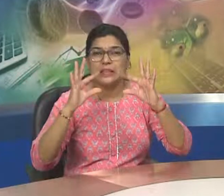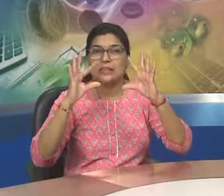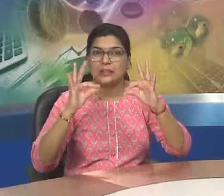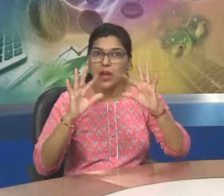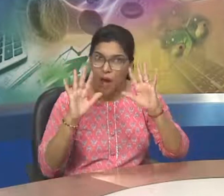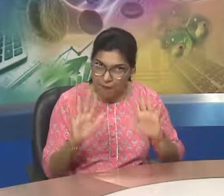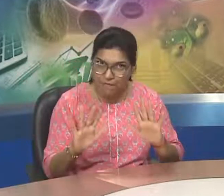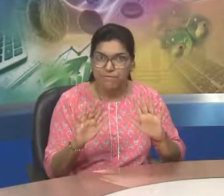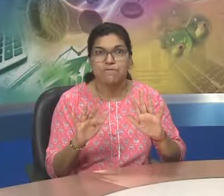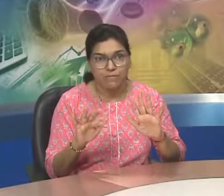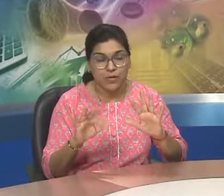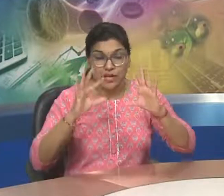dissolves into the